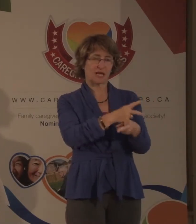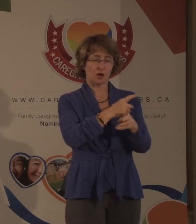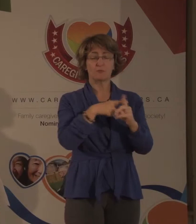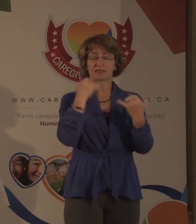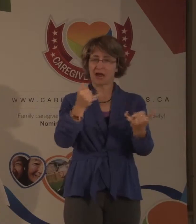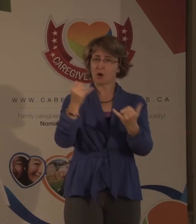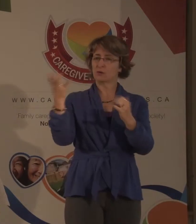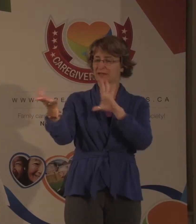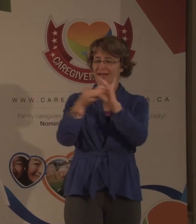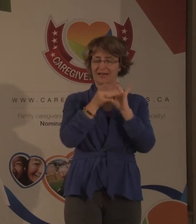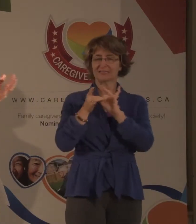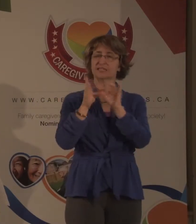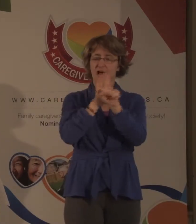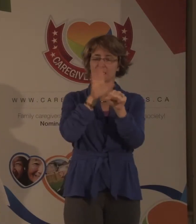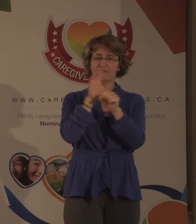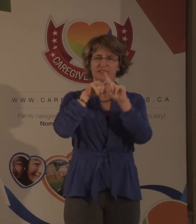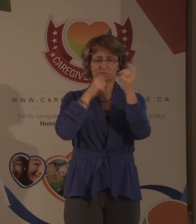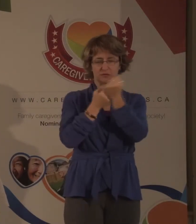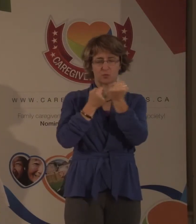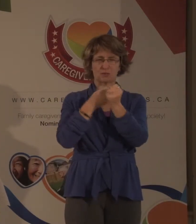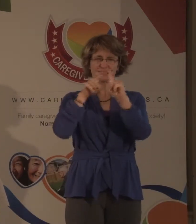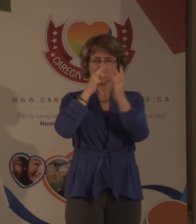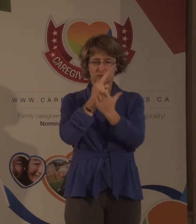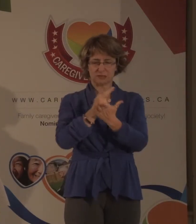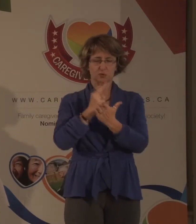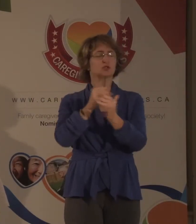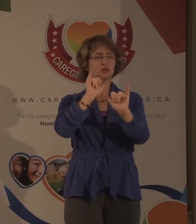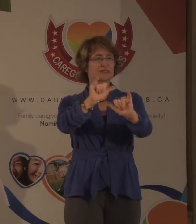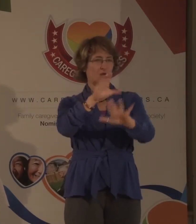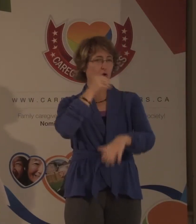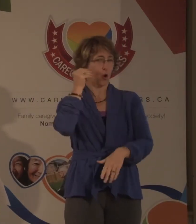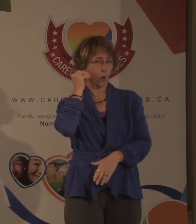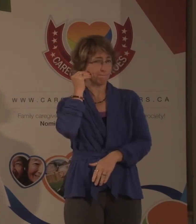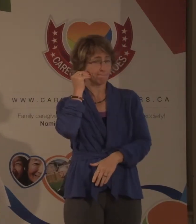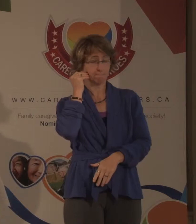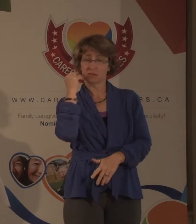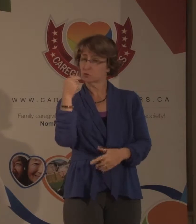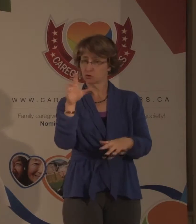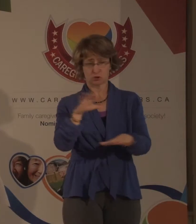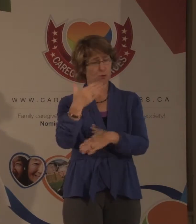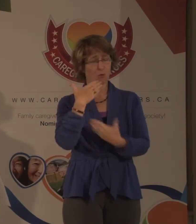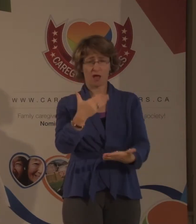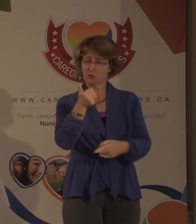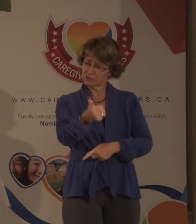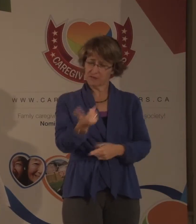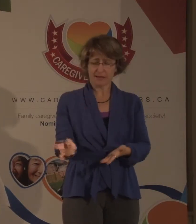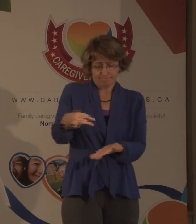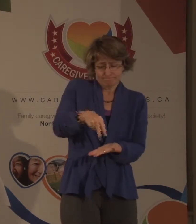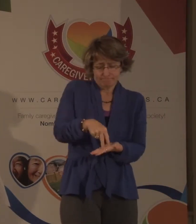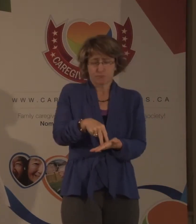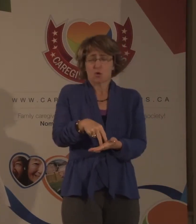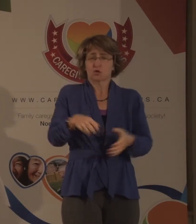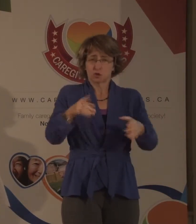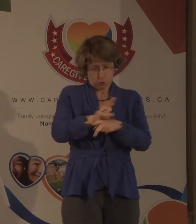be in her own home with all these different resources. So, she's doing well. She's doing really well. She's up walking. She